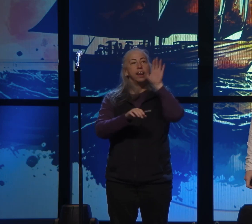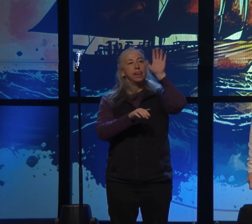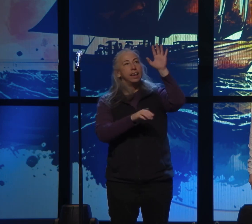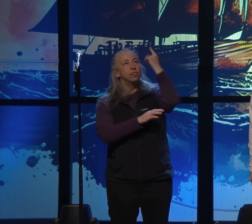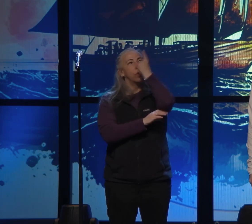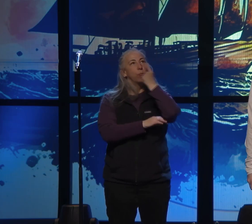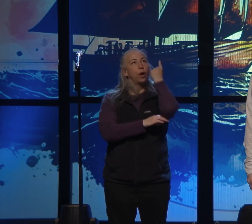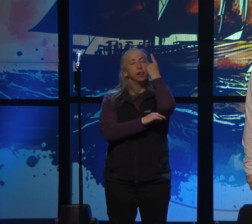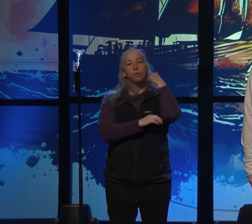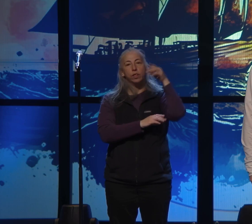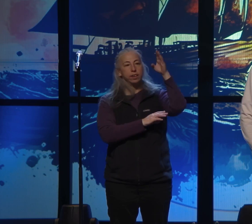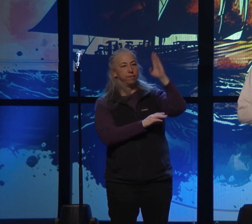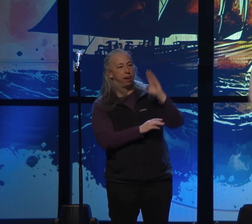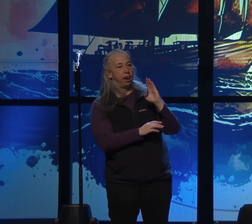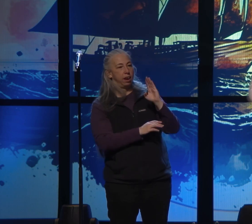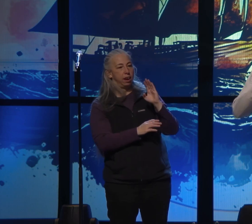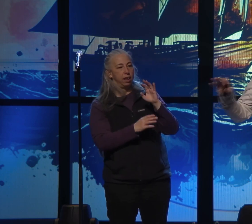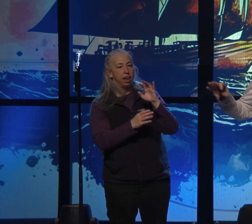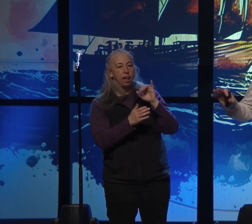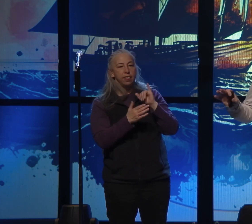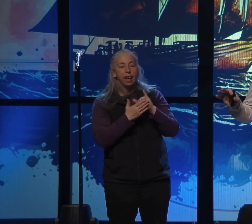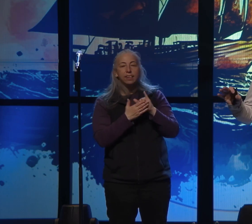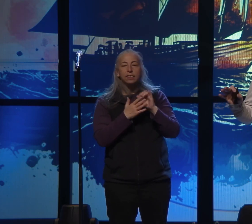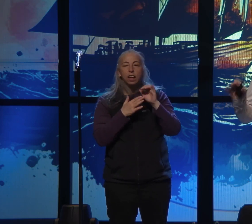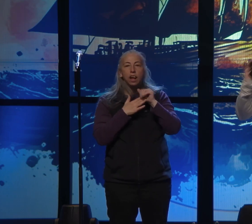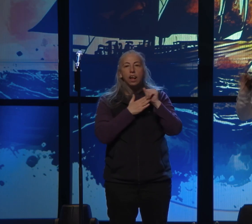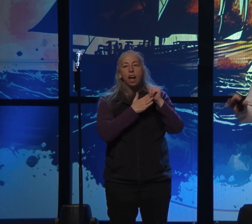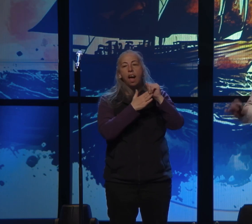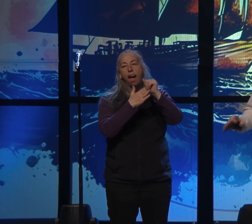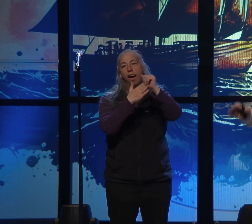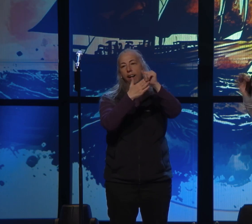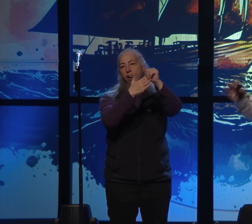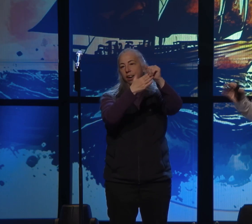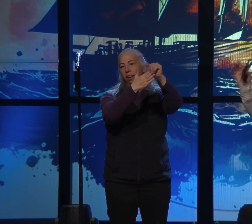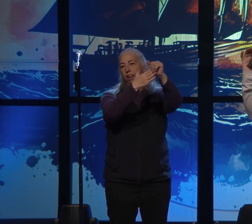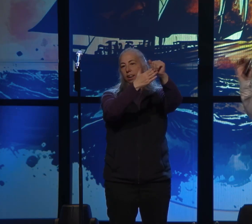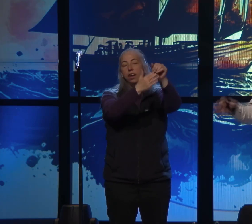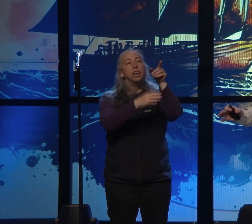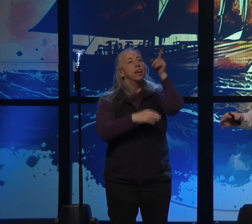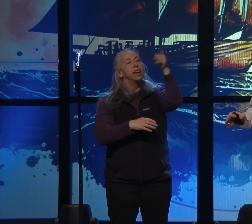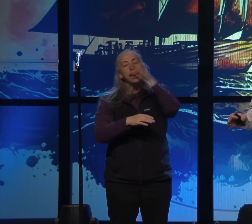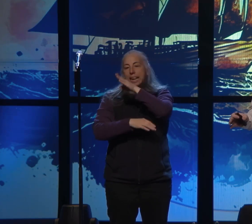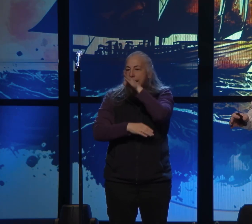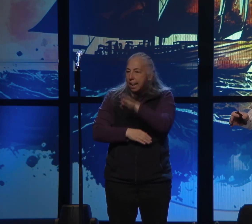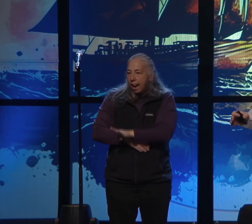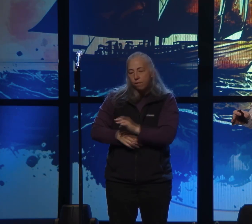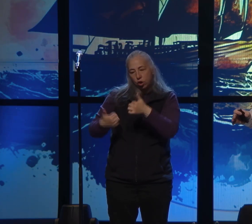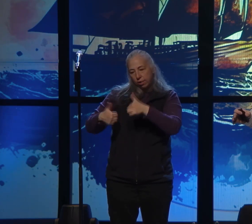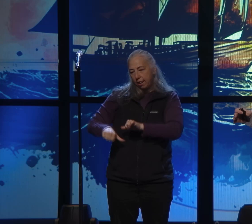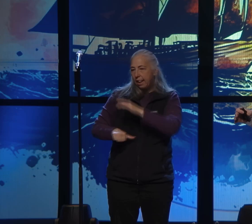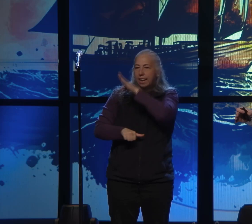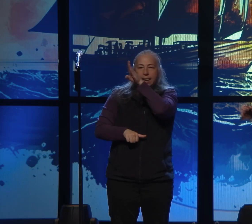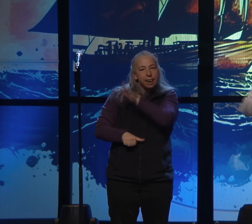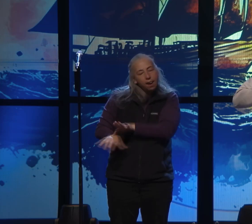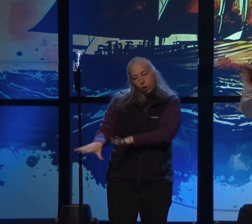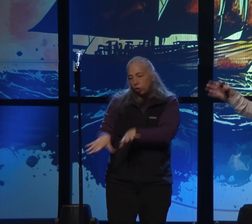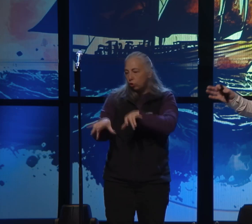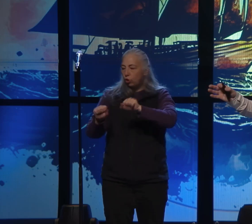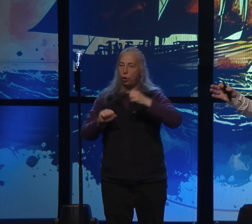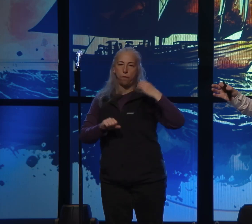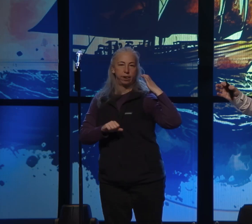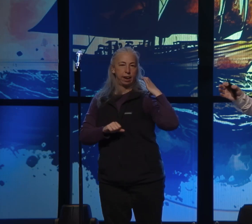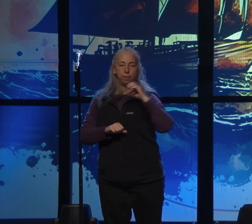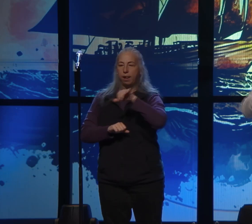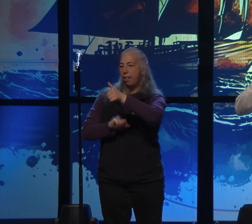allow that to be a lighthouse of sorts. But he never, ever denied a person's autonomy. Never